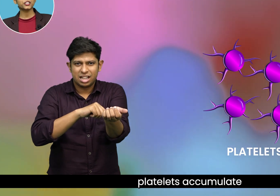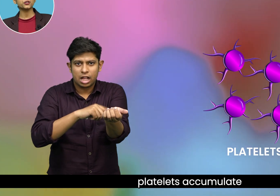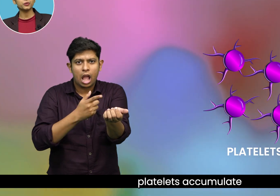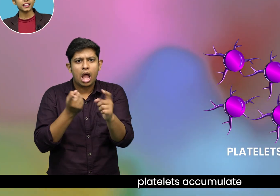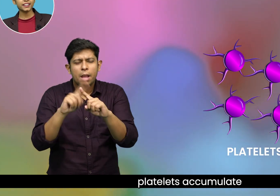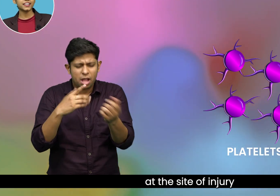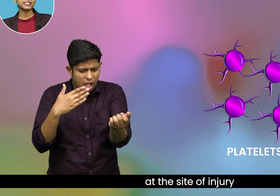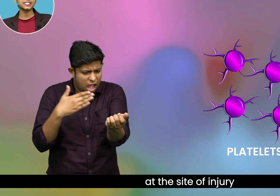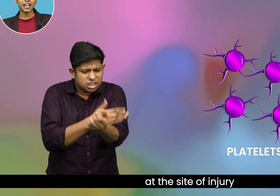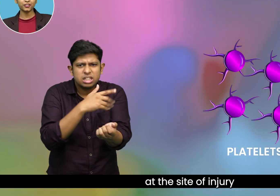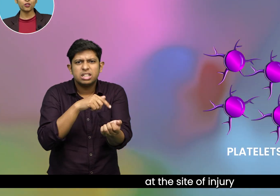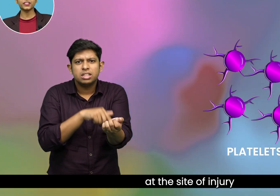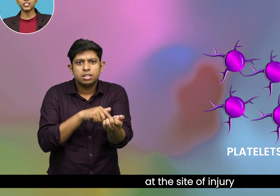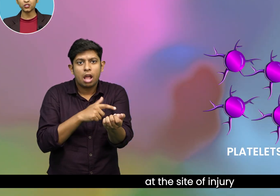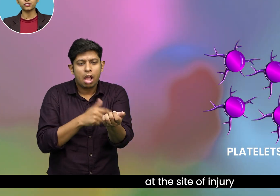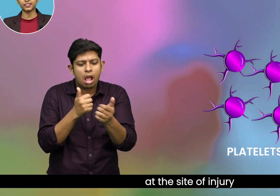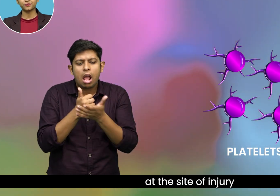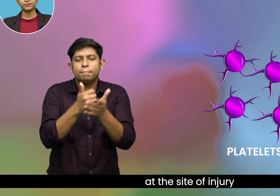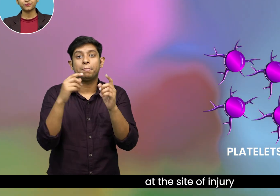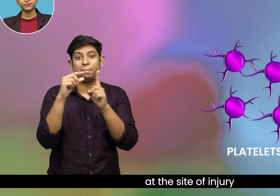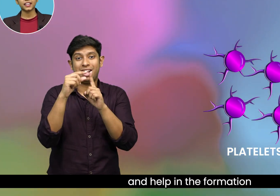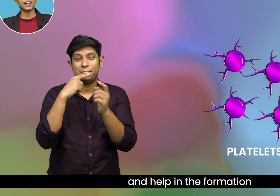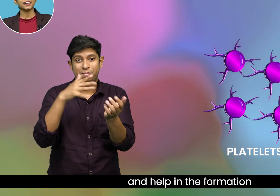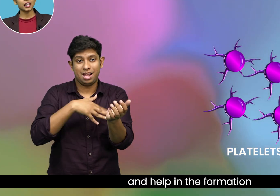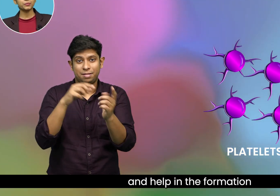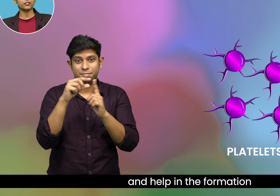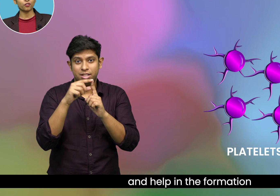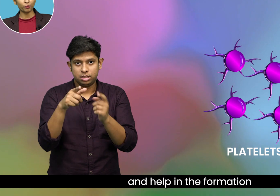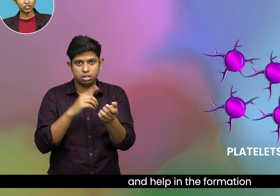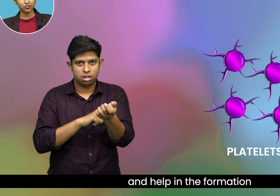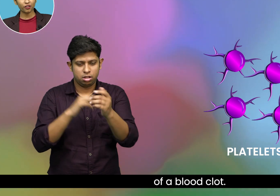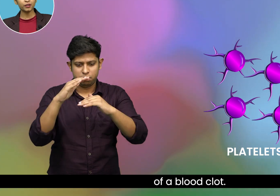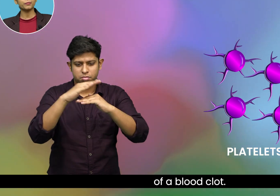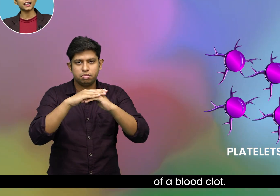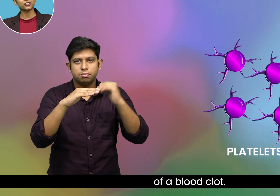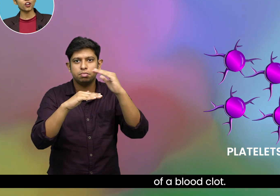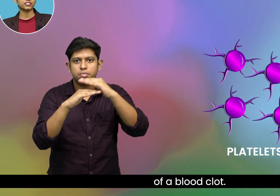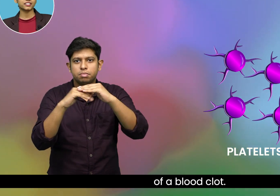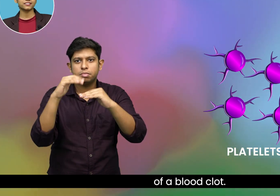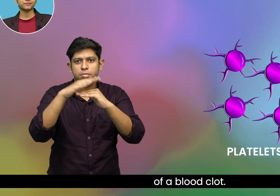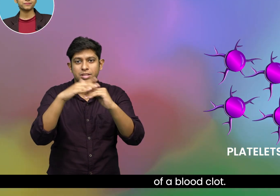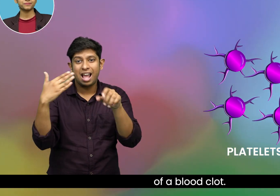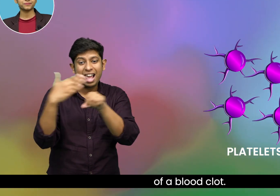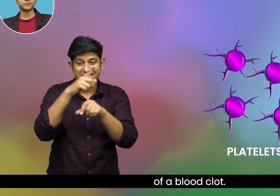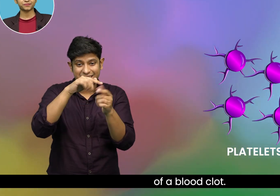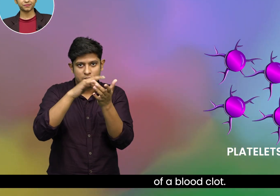platelets accumulate at the site of injury and help in the formation of a blood clot.